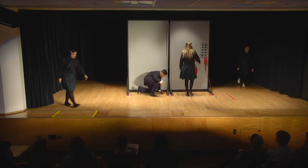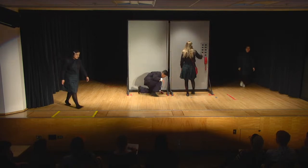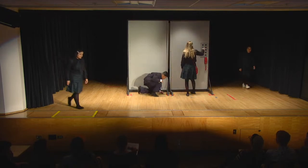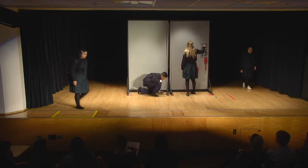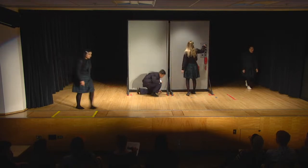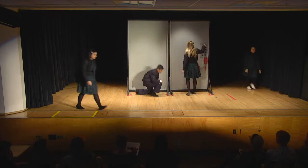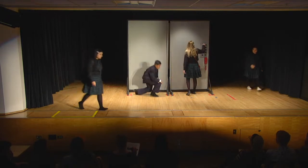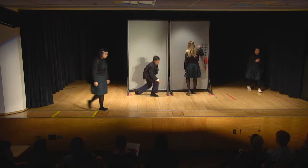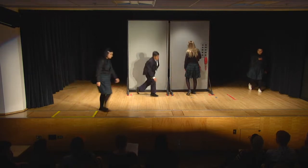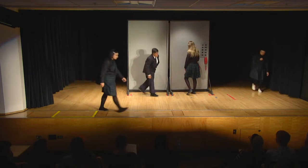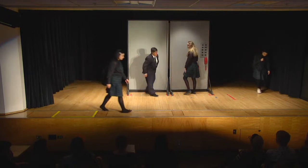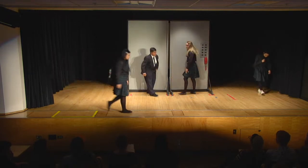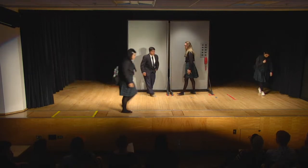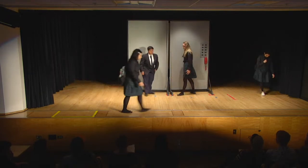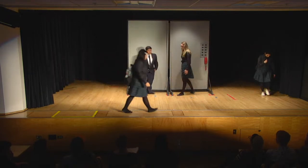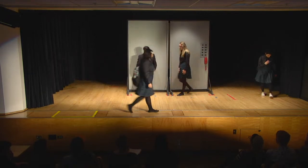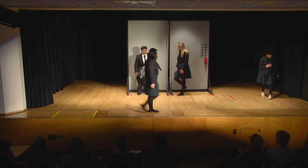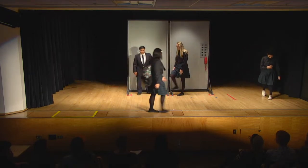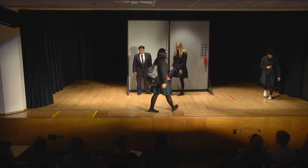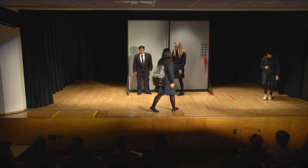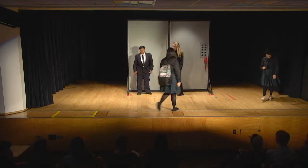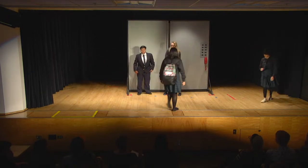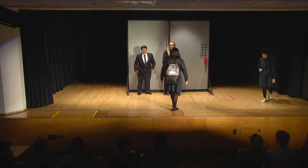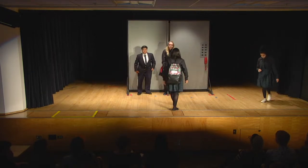Sam gets up as he greets Claire.